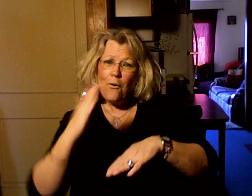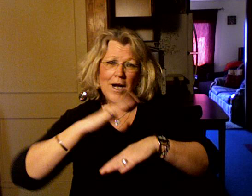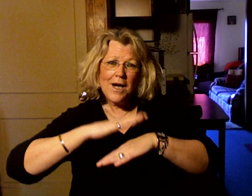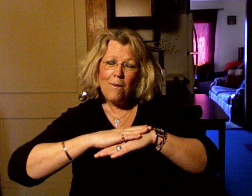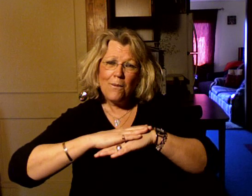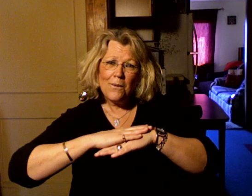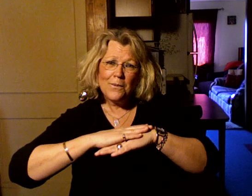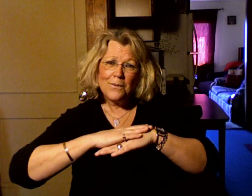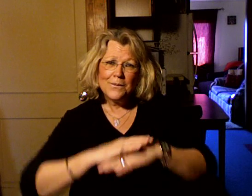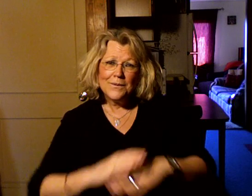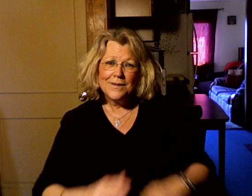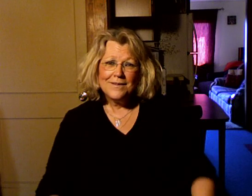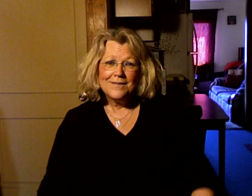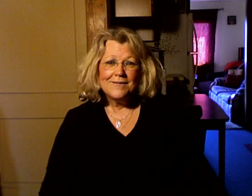going on.